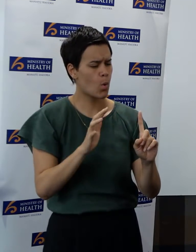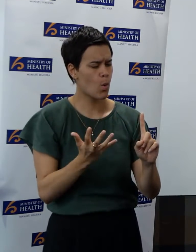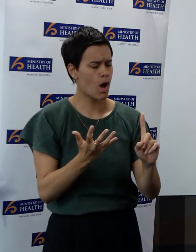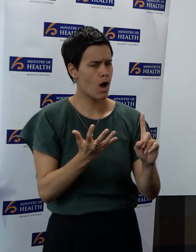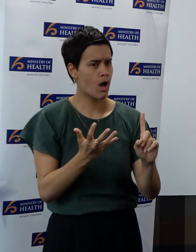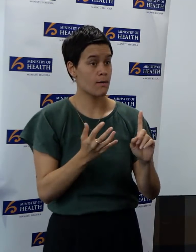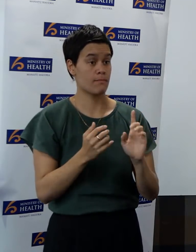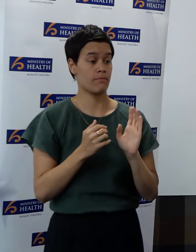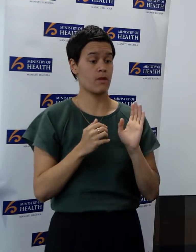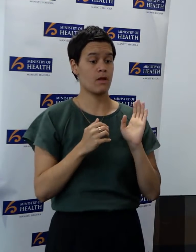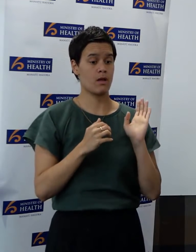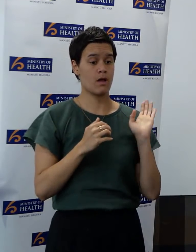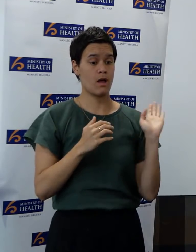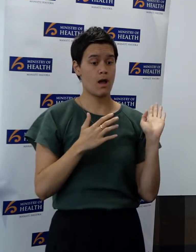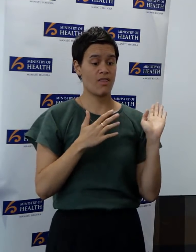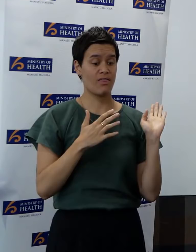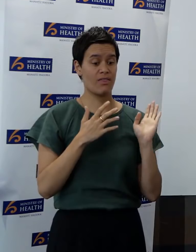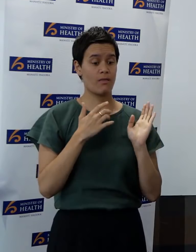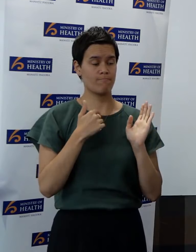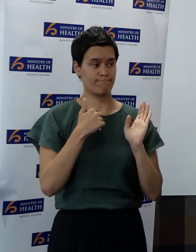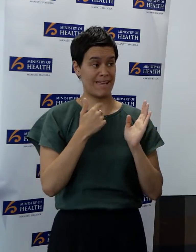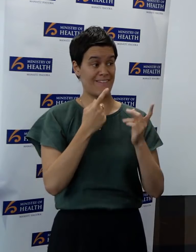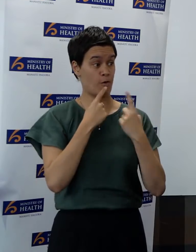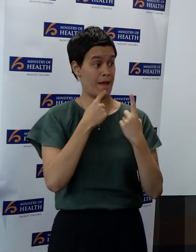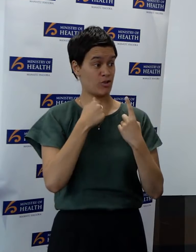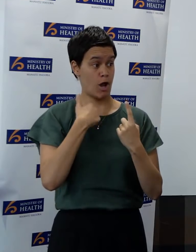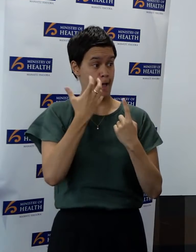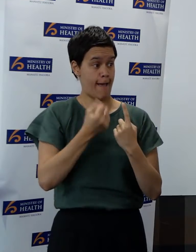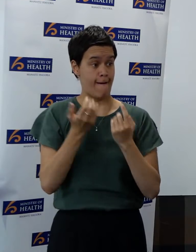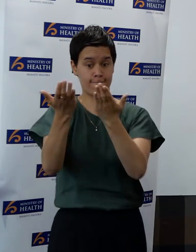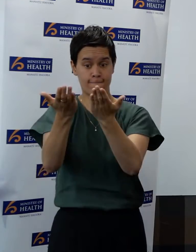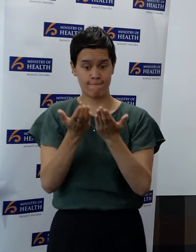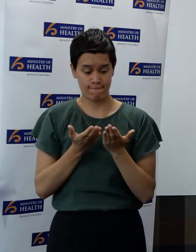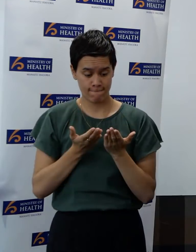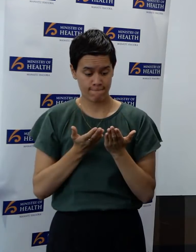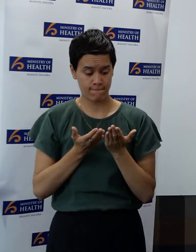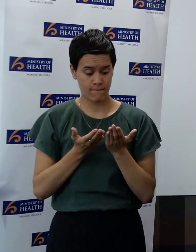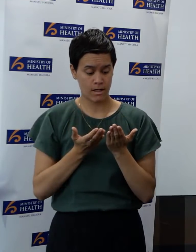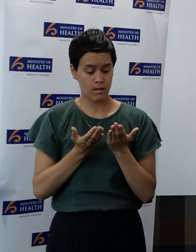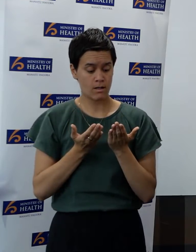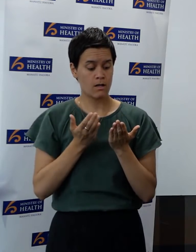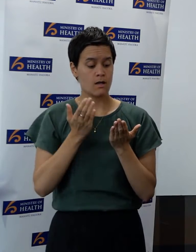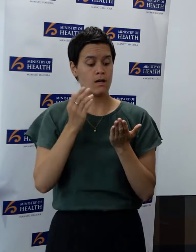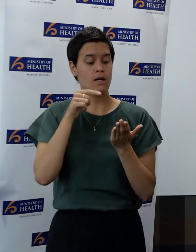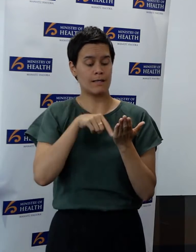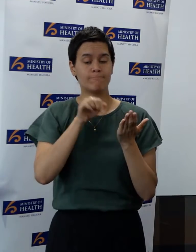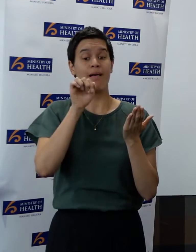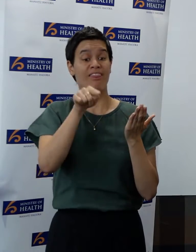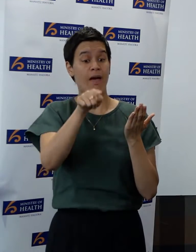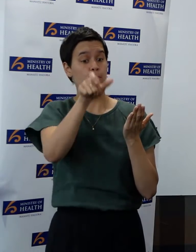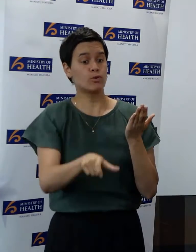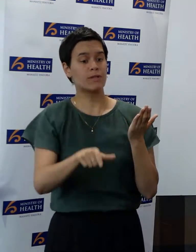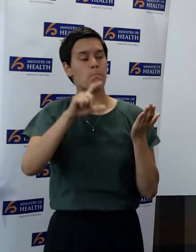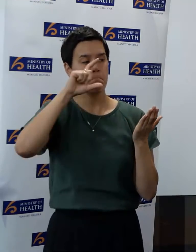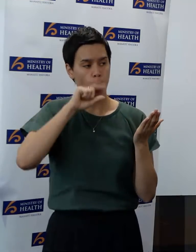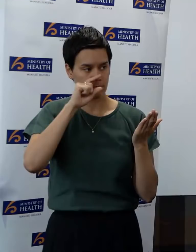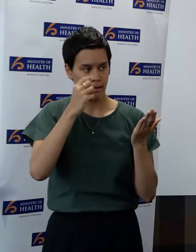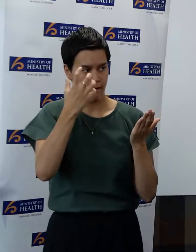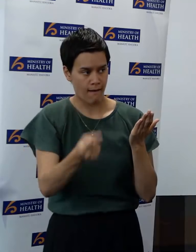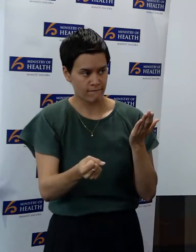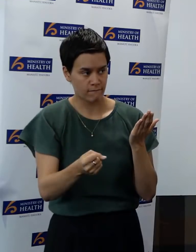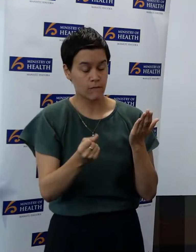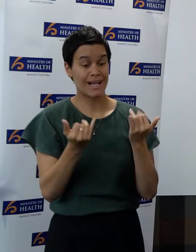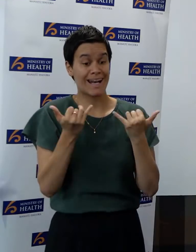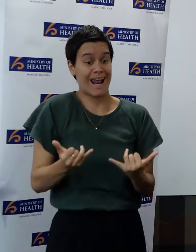this person fits the definition of a suspected case, is being managed appropriately, and